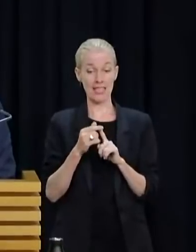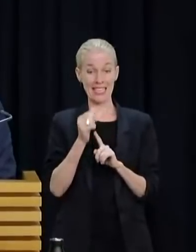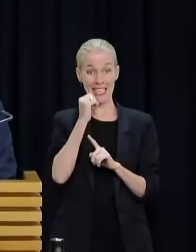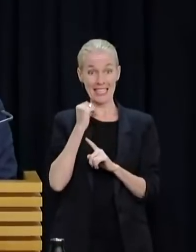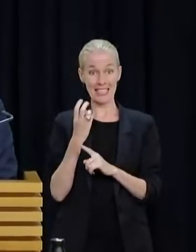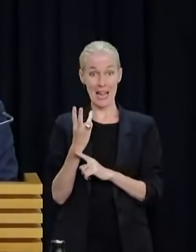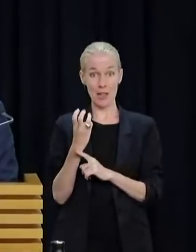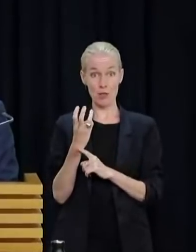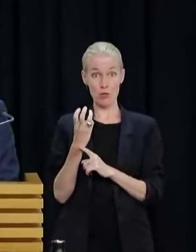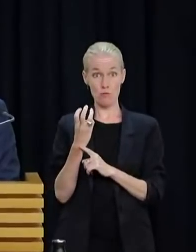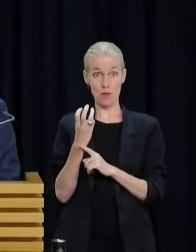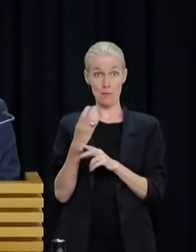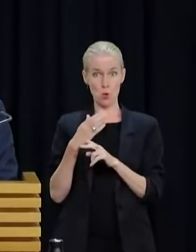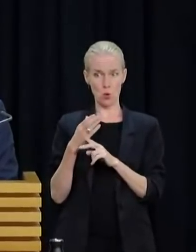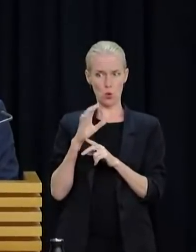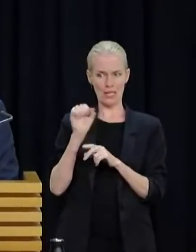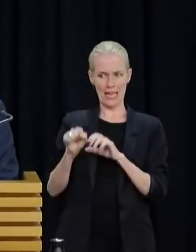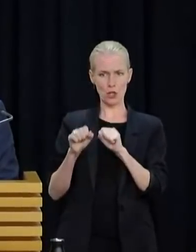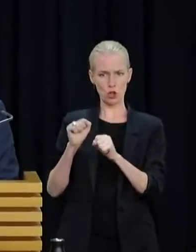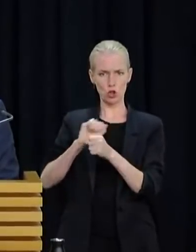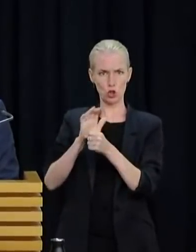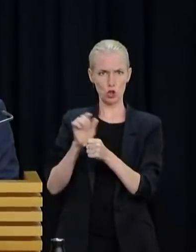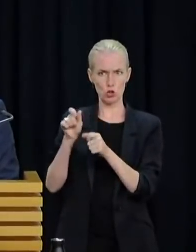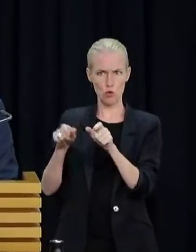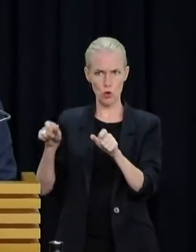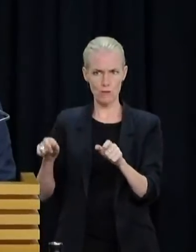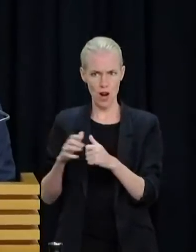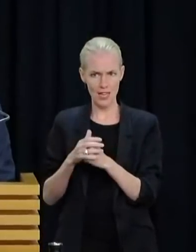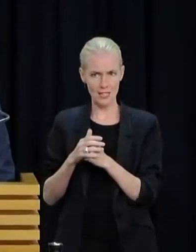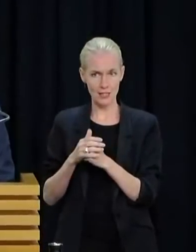down the fact that these 11